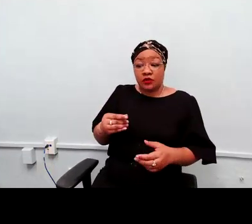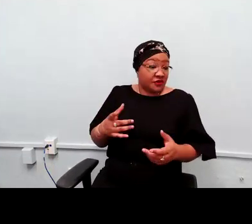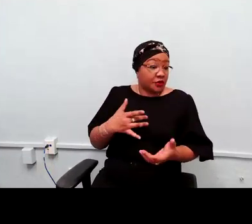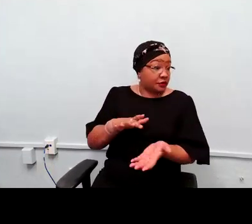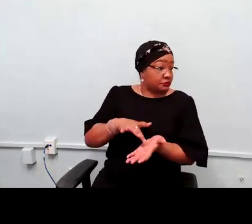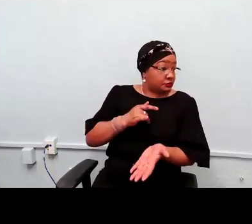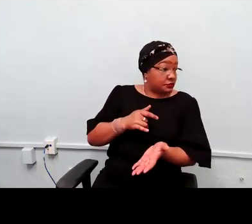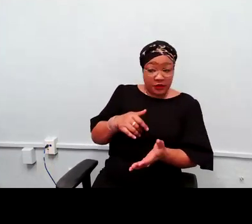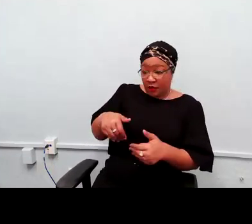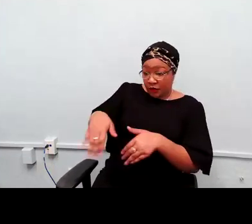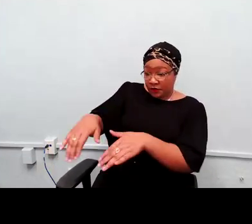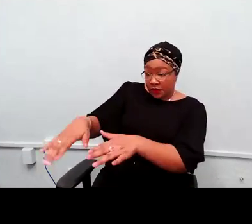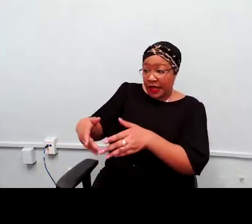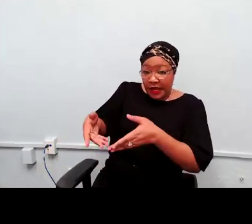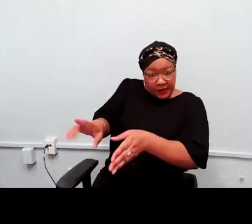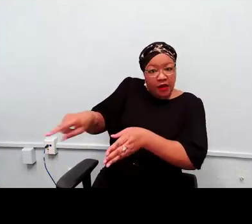So that was that piece. So